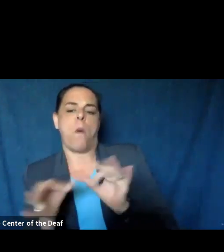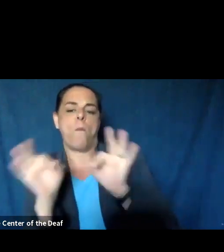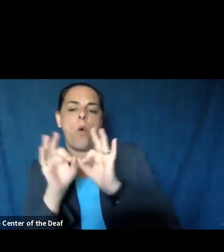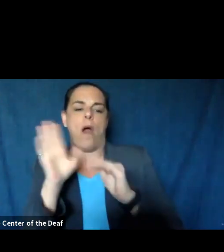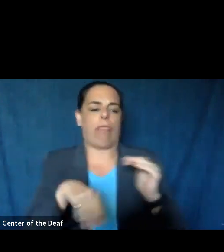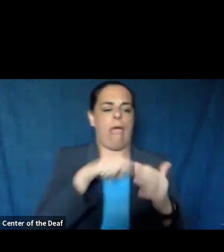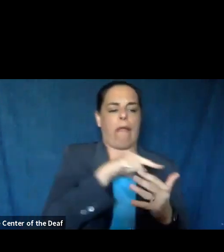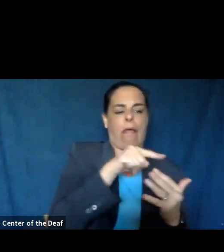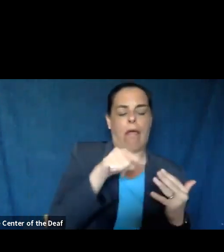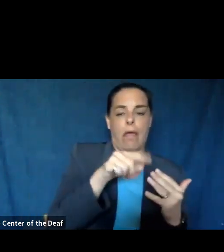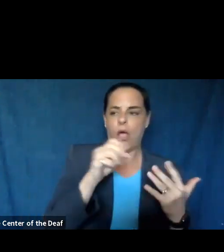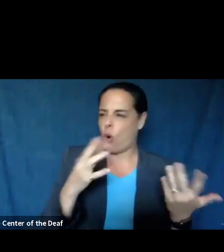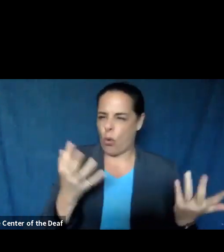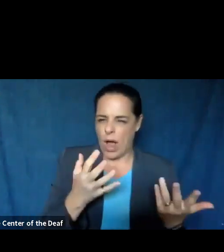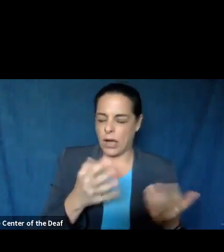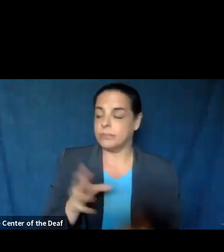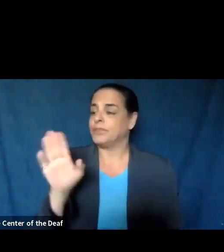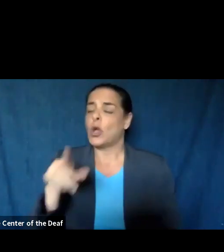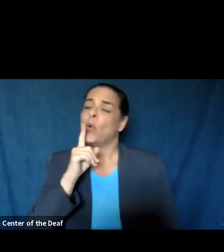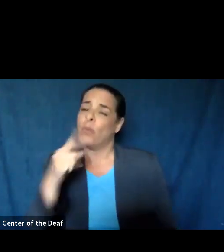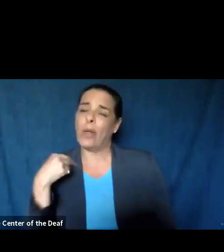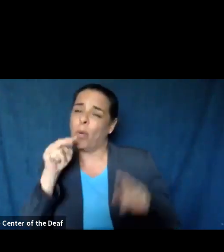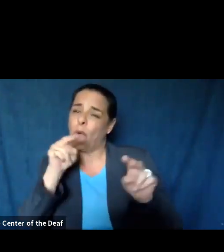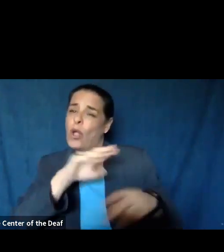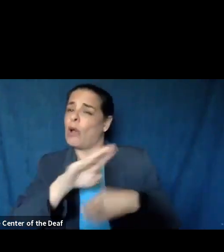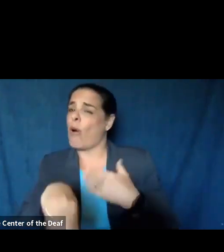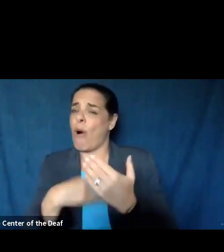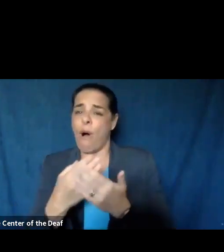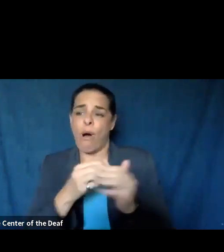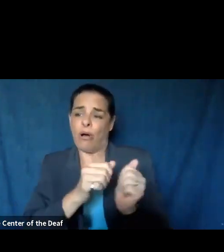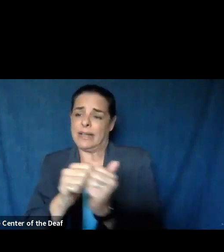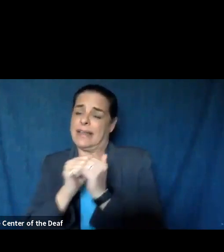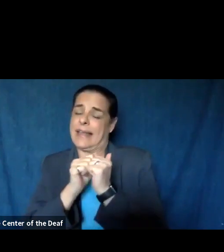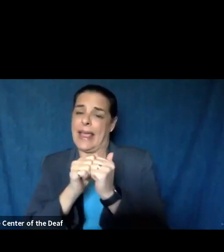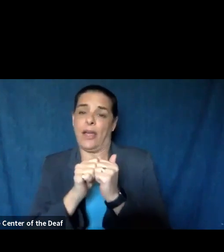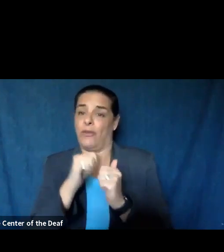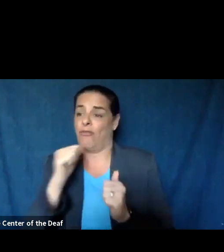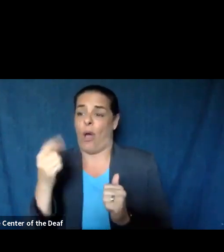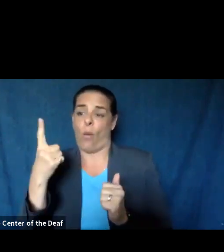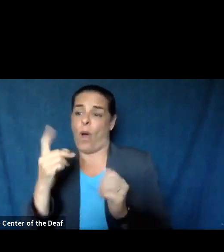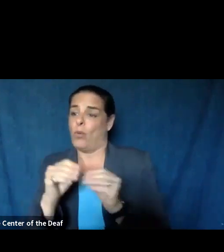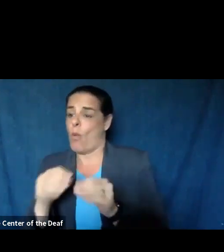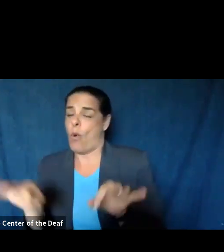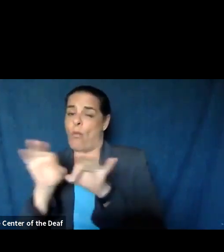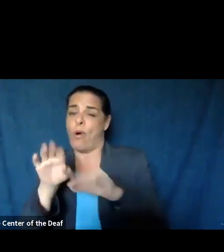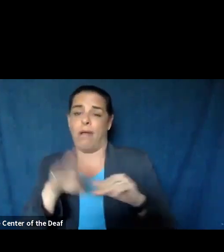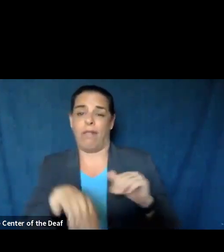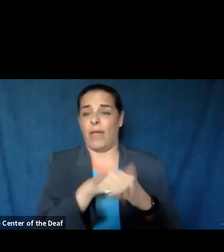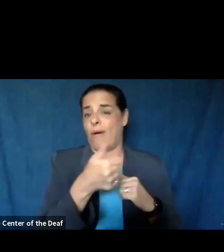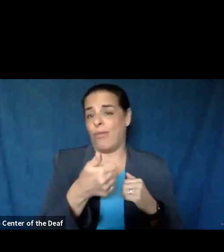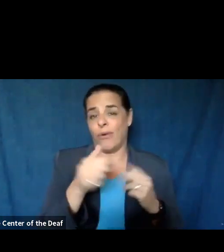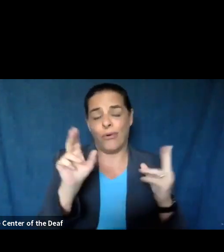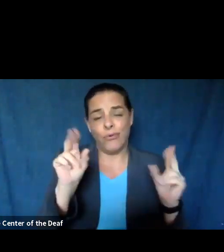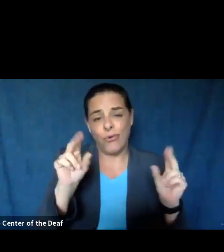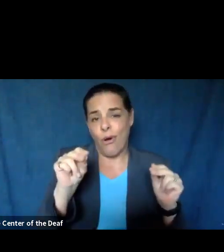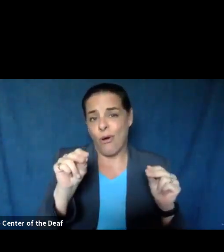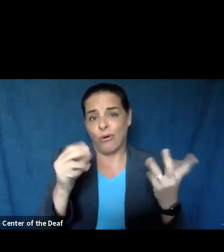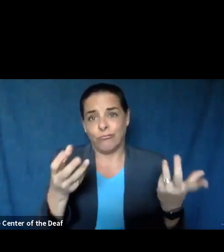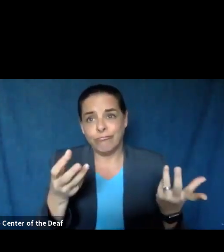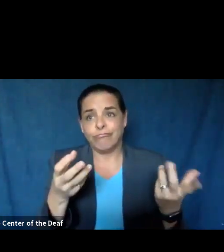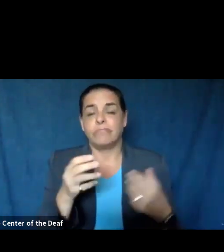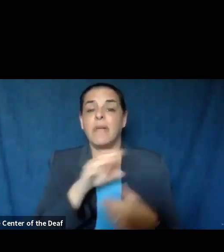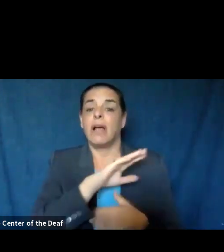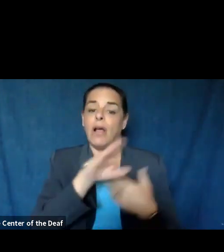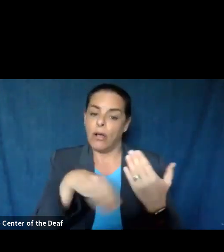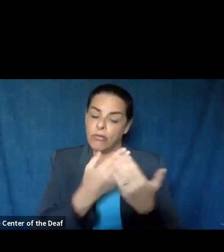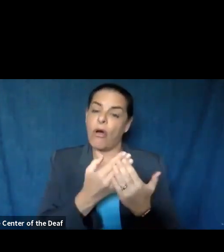is conducted? We really look at all of the benchmarks together, and we're not weighing any more than any of them any more than others, and they